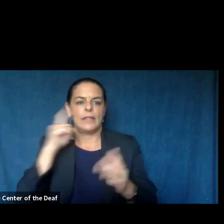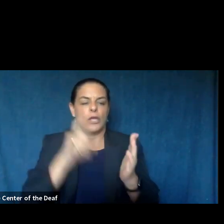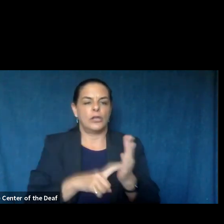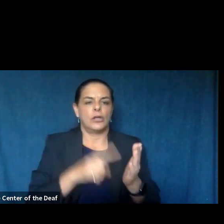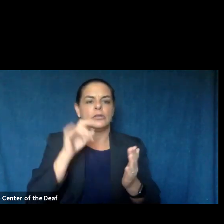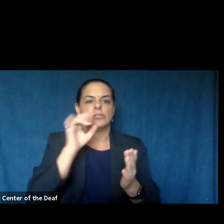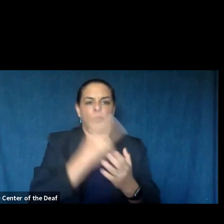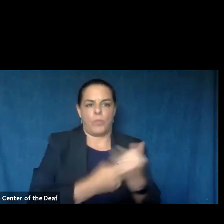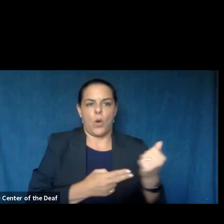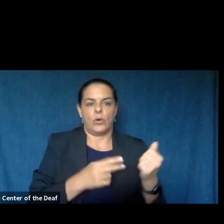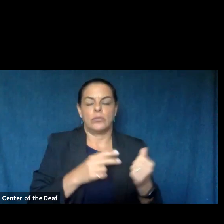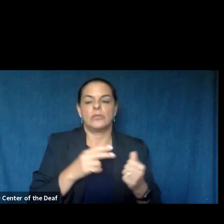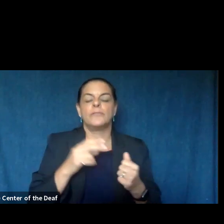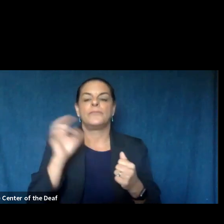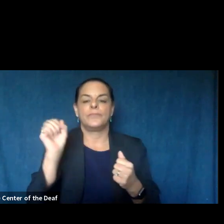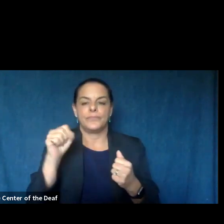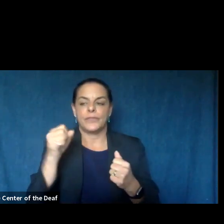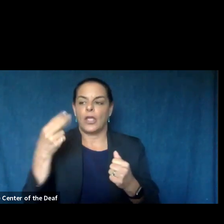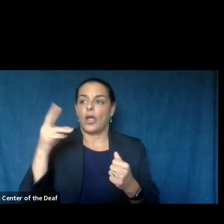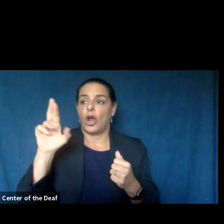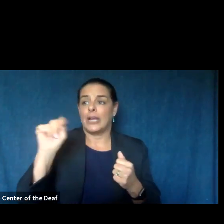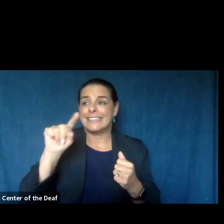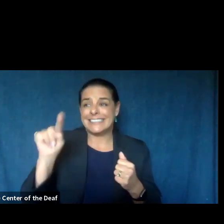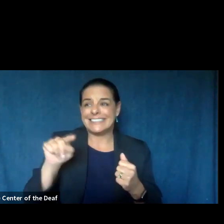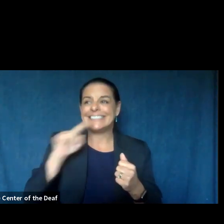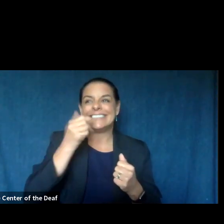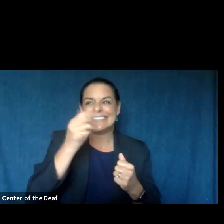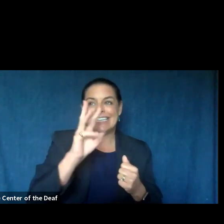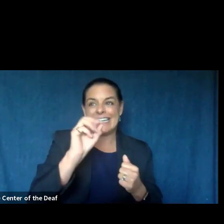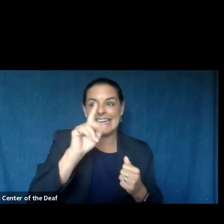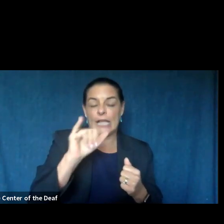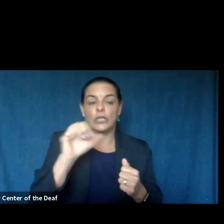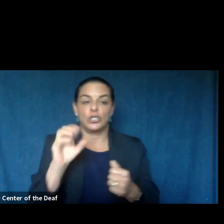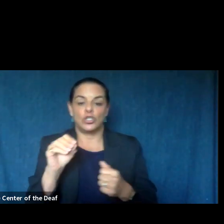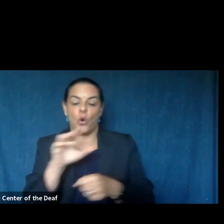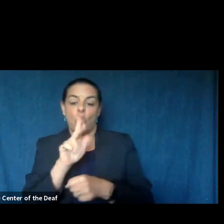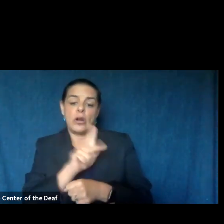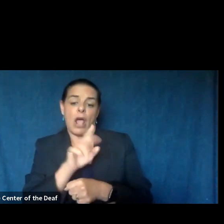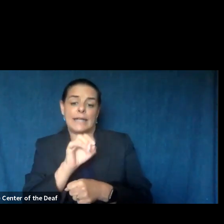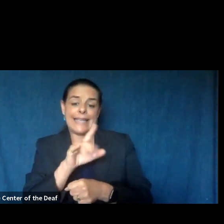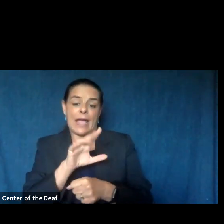counties. Yes. So it's Knox County and the surrounding 15.